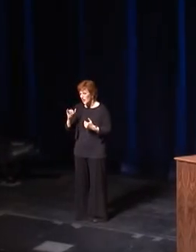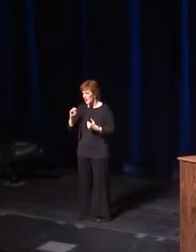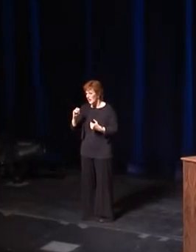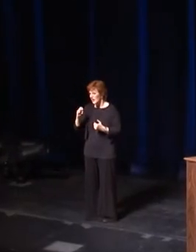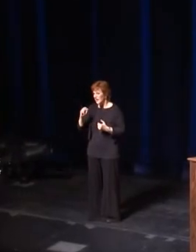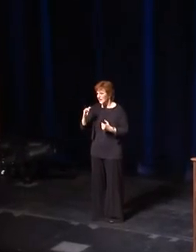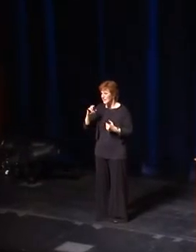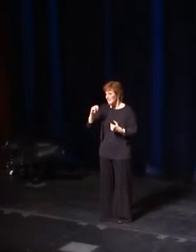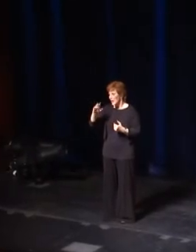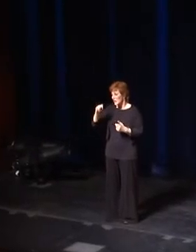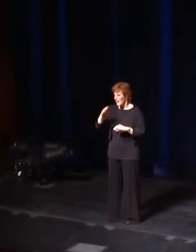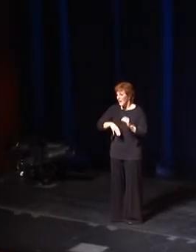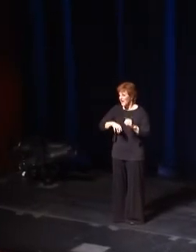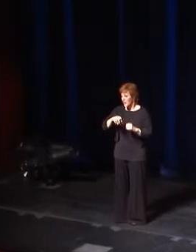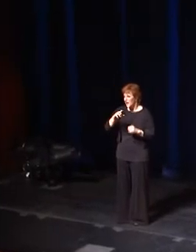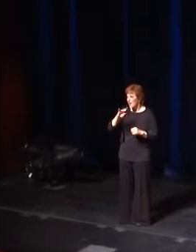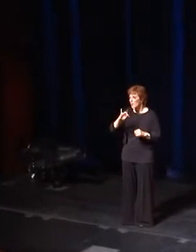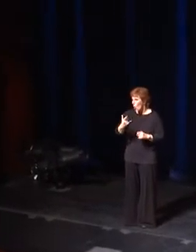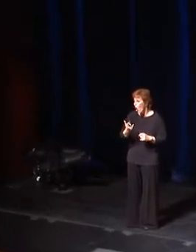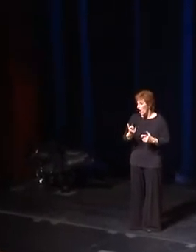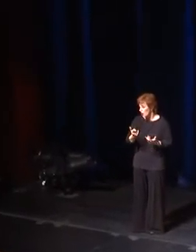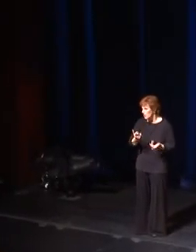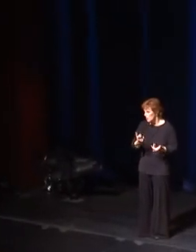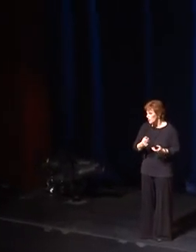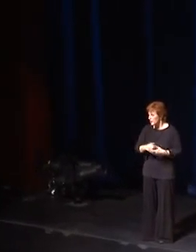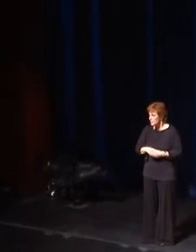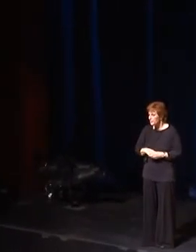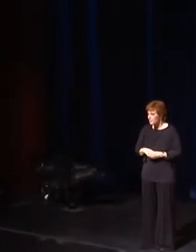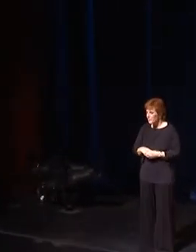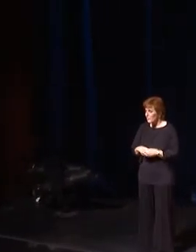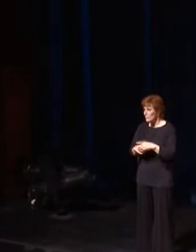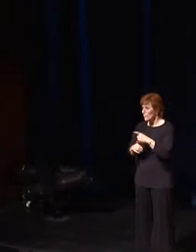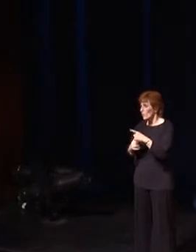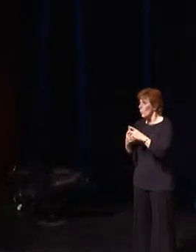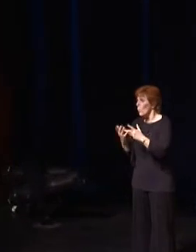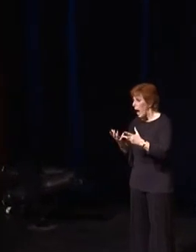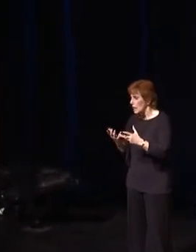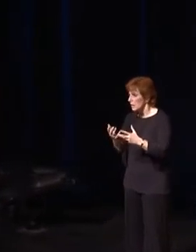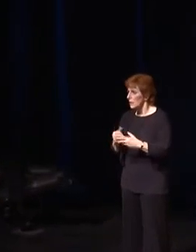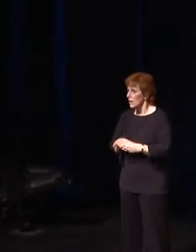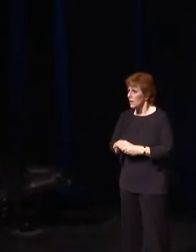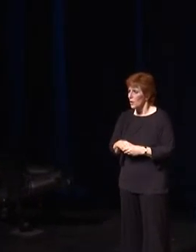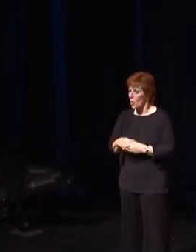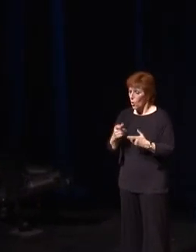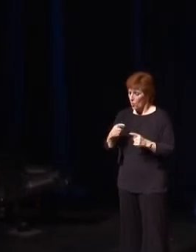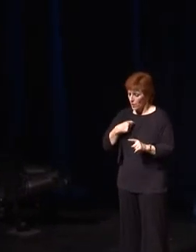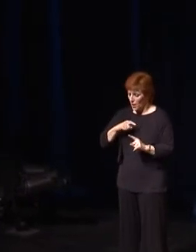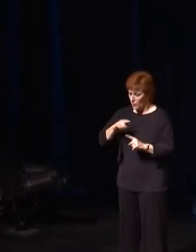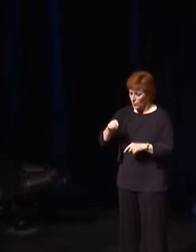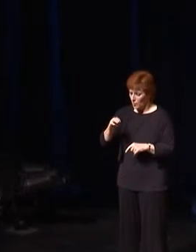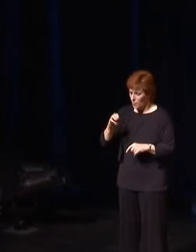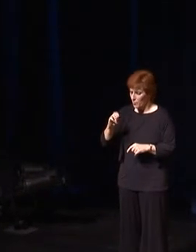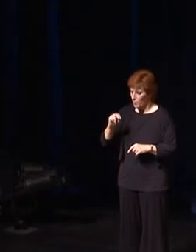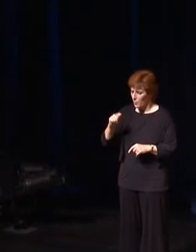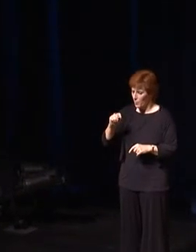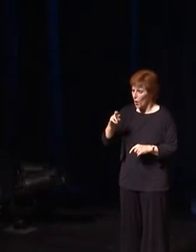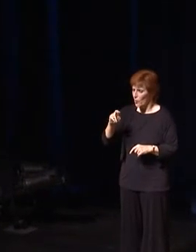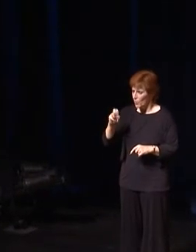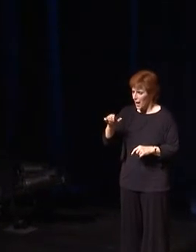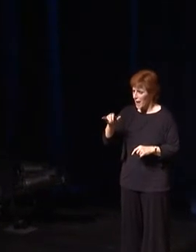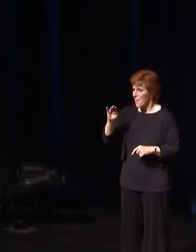fixed action patterns than a dog would be. Well, when I went to the Monterey Bay